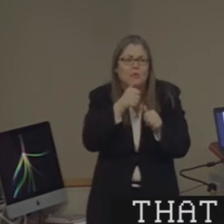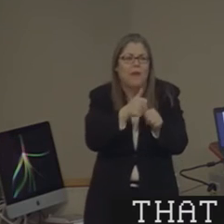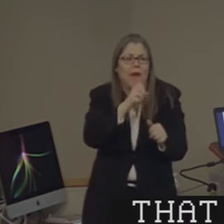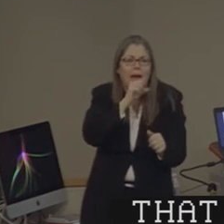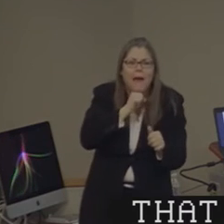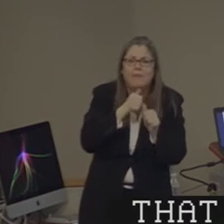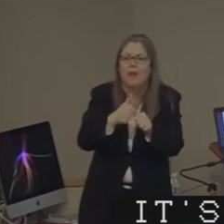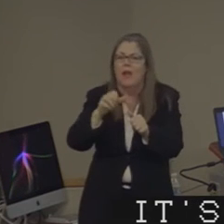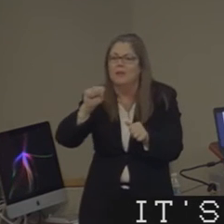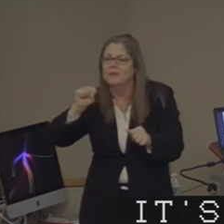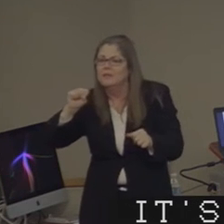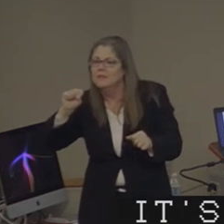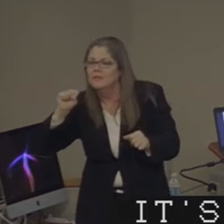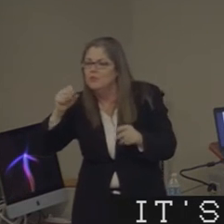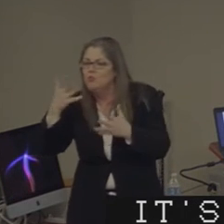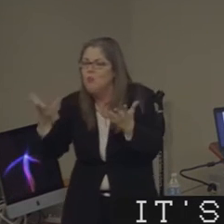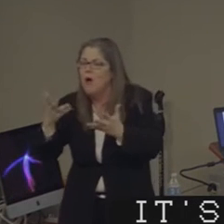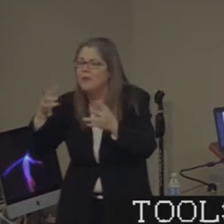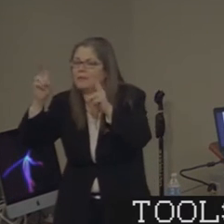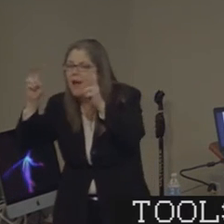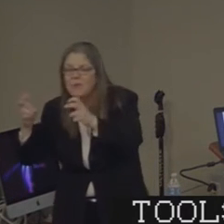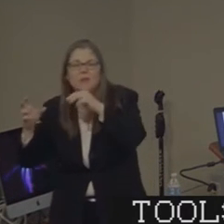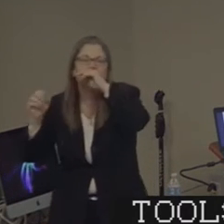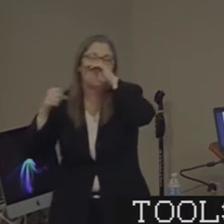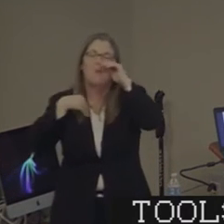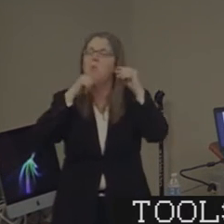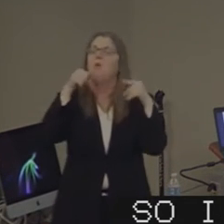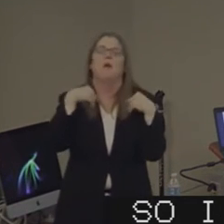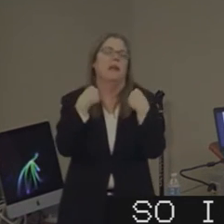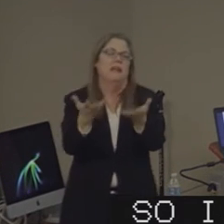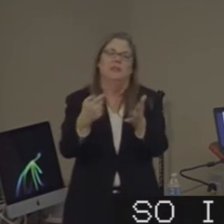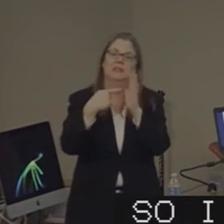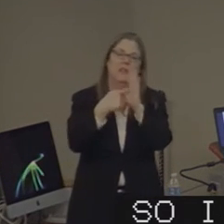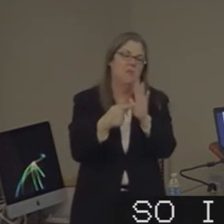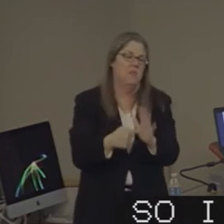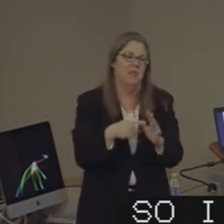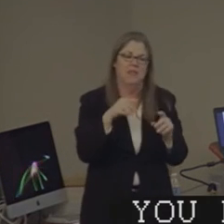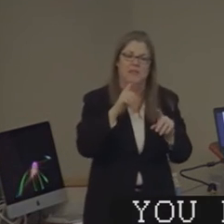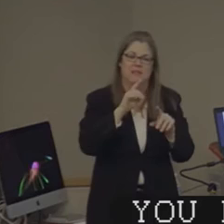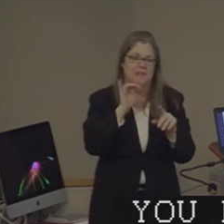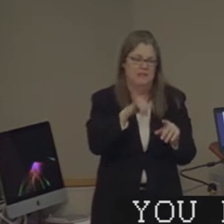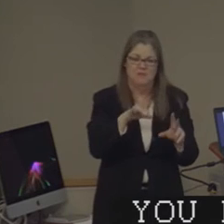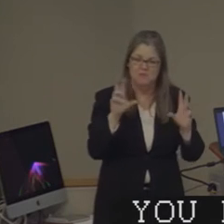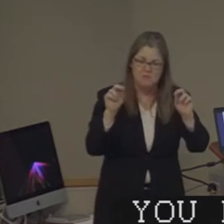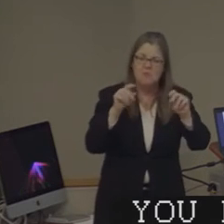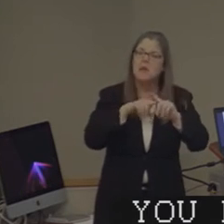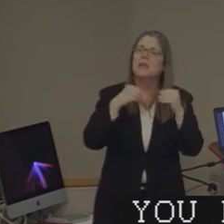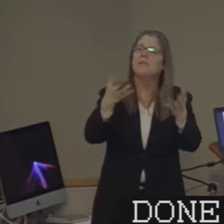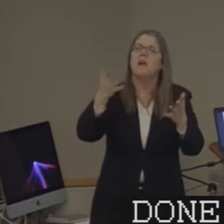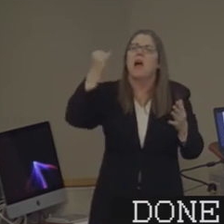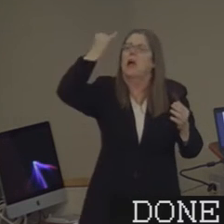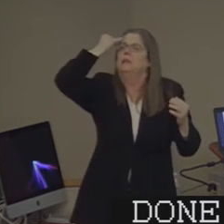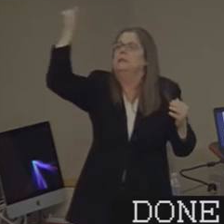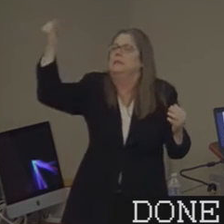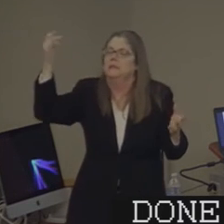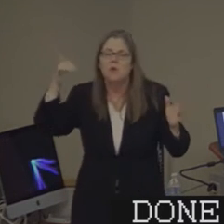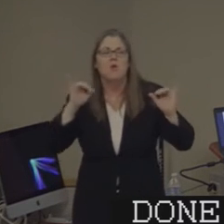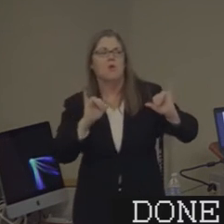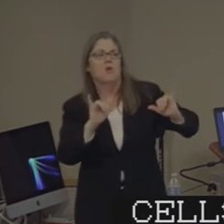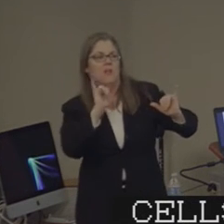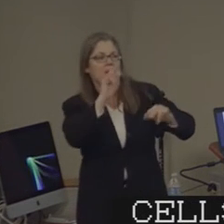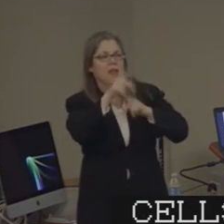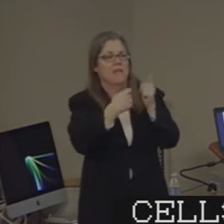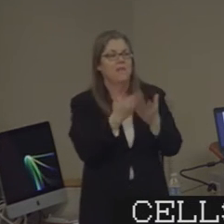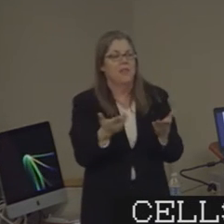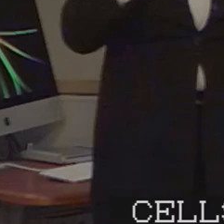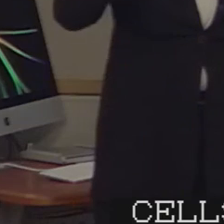I'm not going to be giving you examples of things we've done in all of these different cells. I just want to give you a flavor for the sorts of things